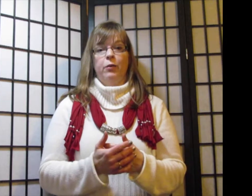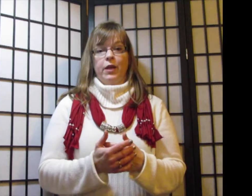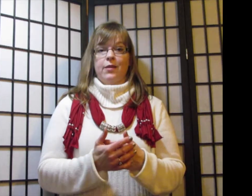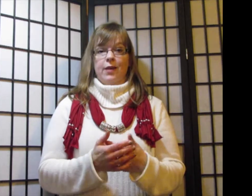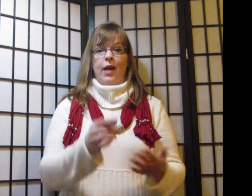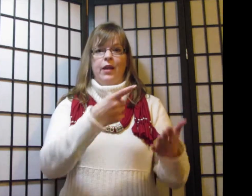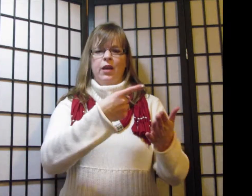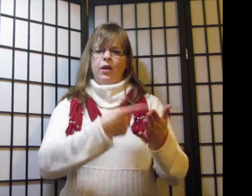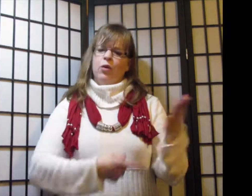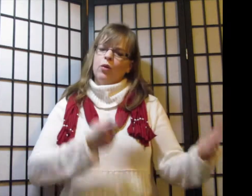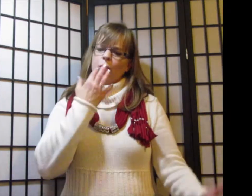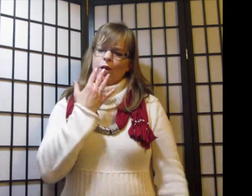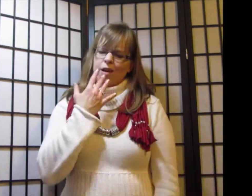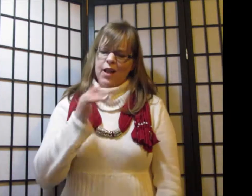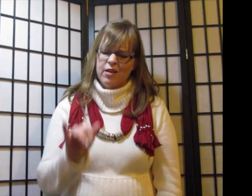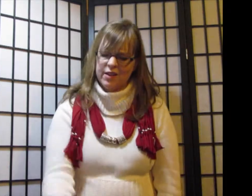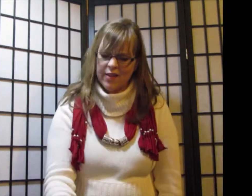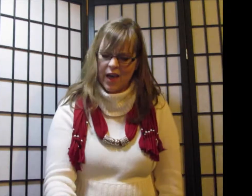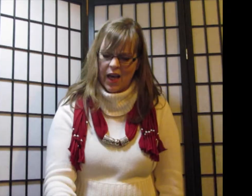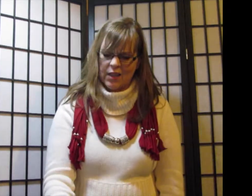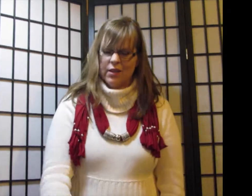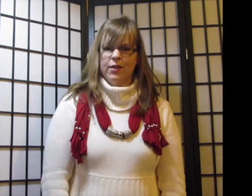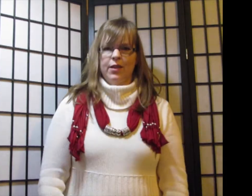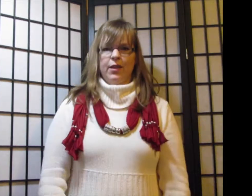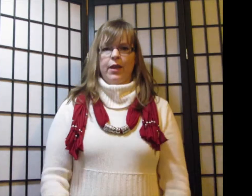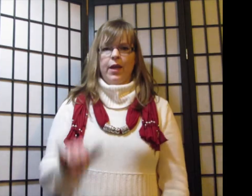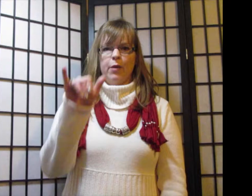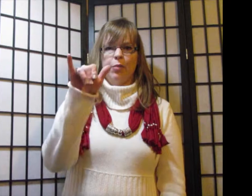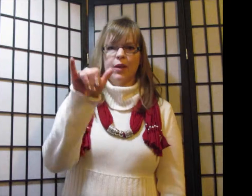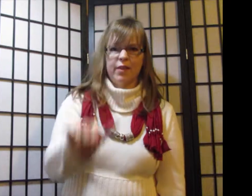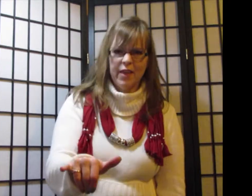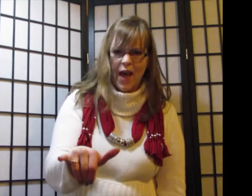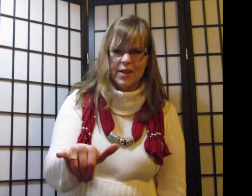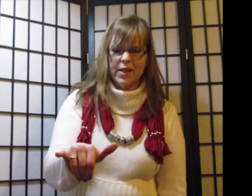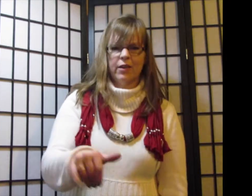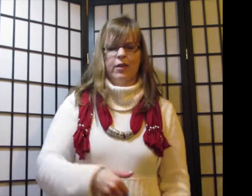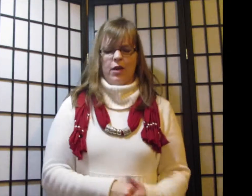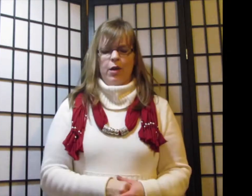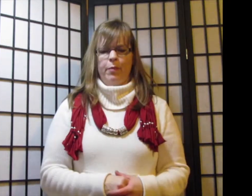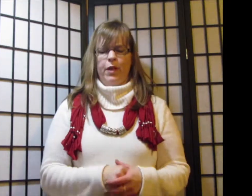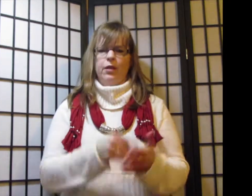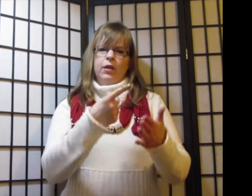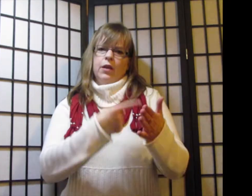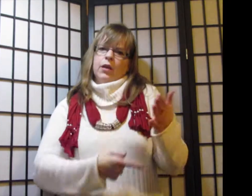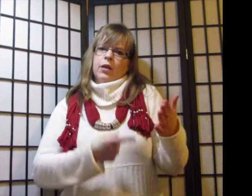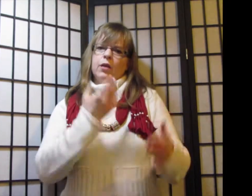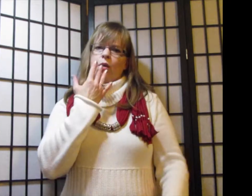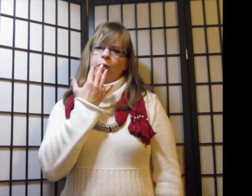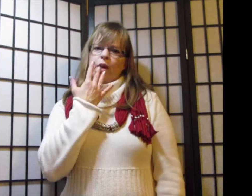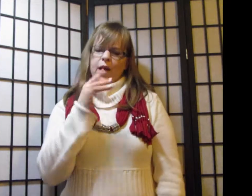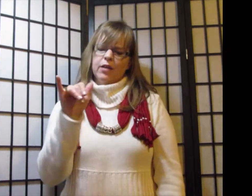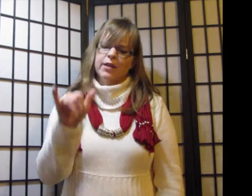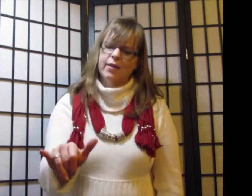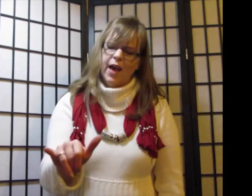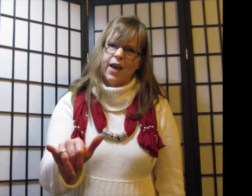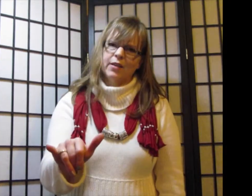could sign, what color is that? And put the that down at the carpet. What color is that?